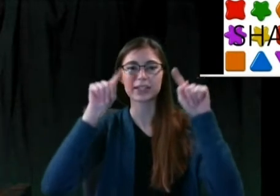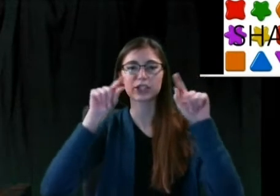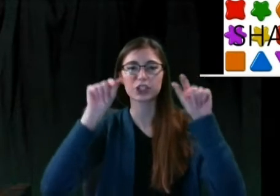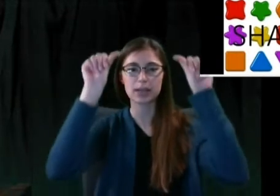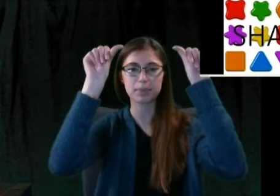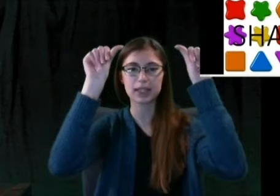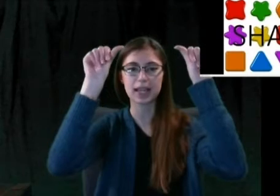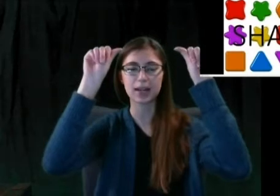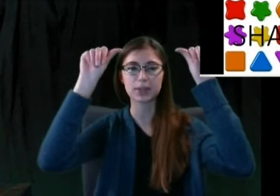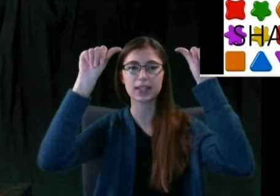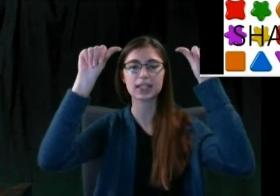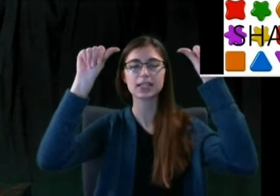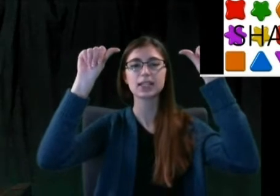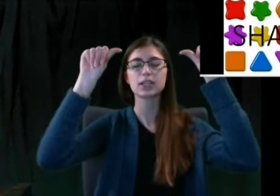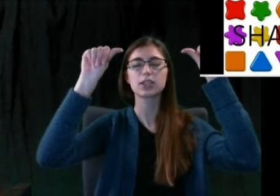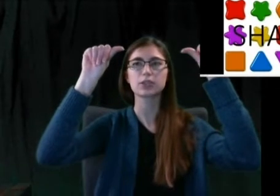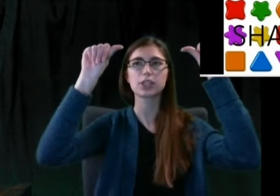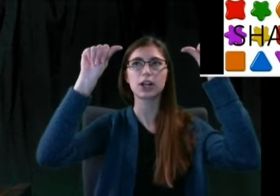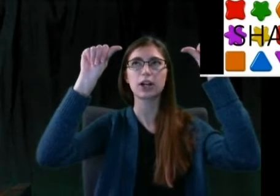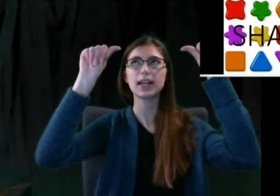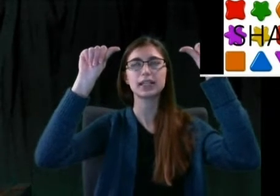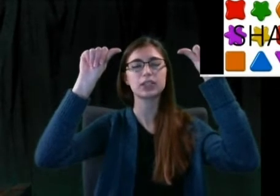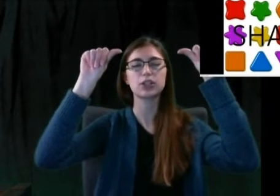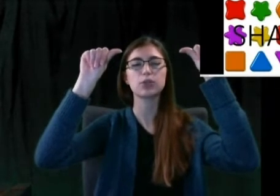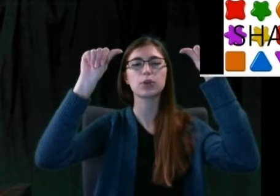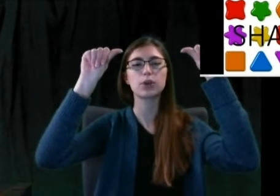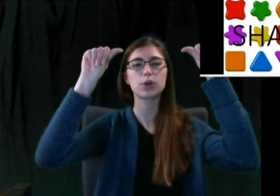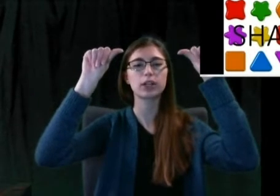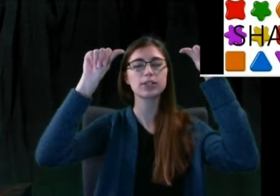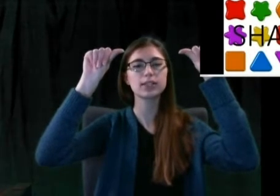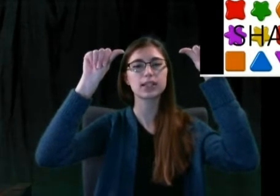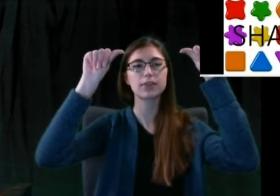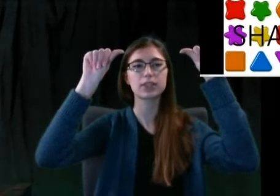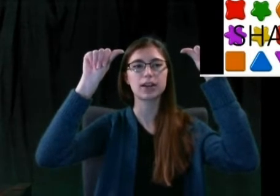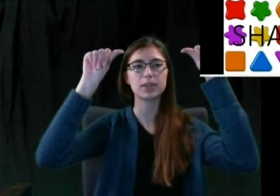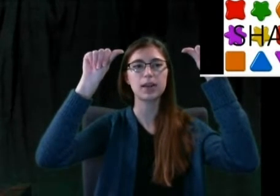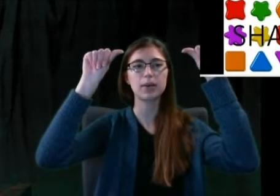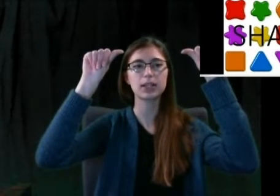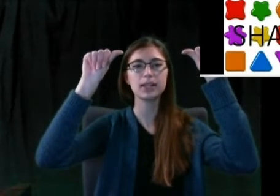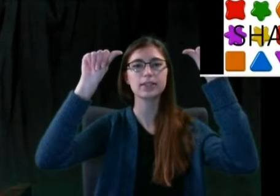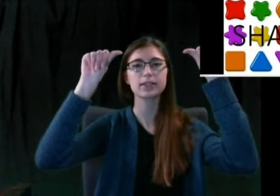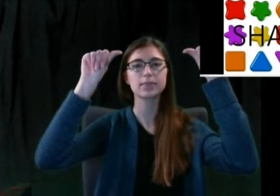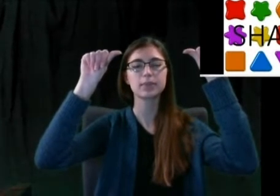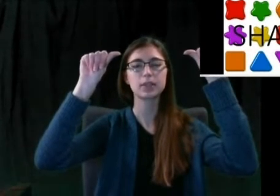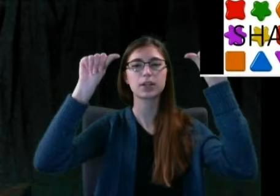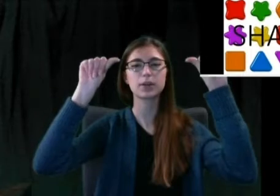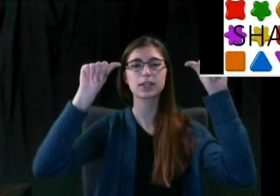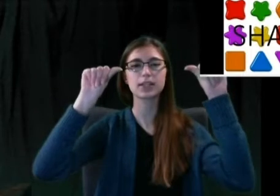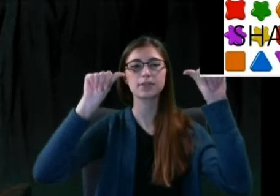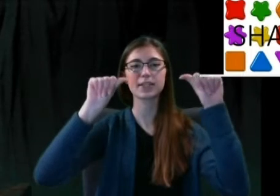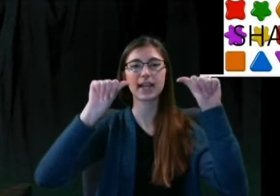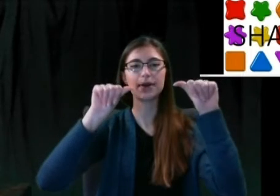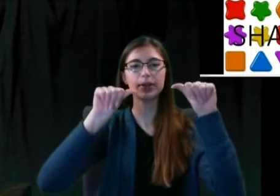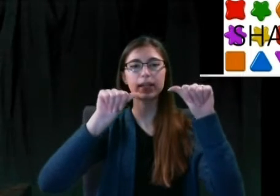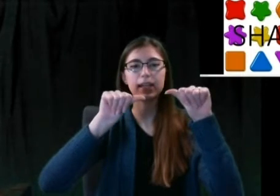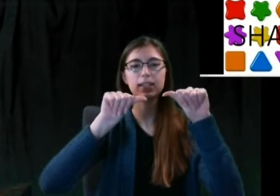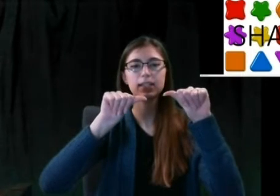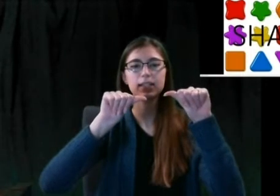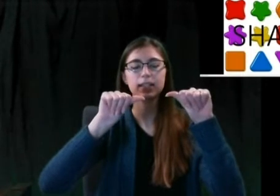shape in the air with these. So start at the 2 corners of the top of the hourglass. You're going to go down and in